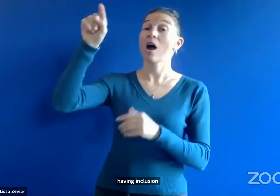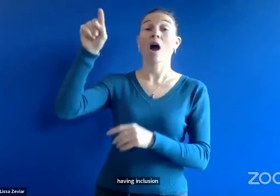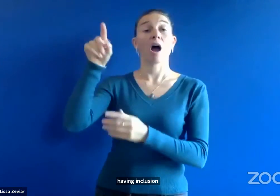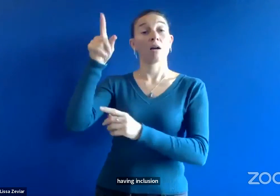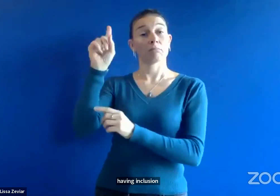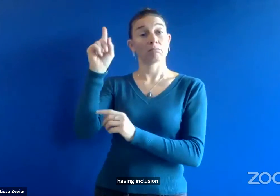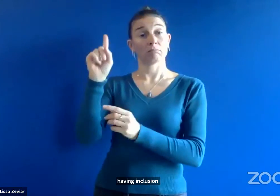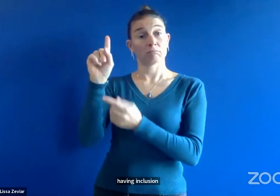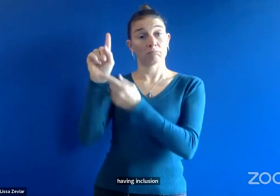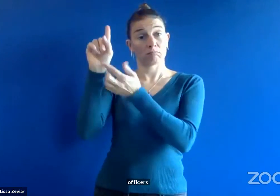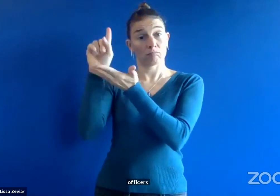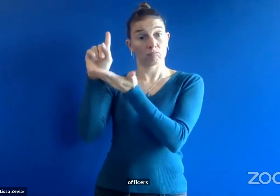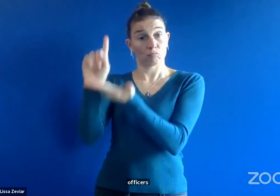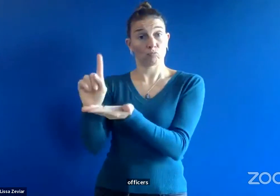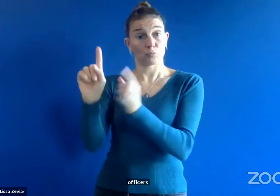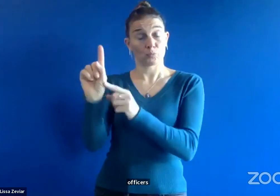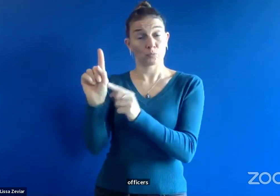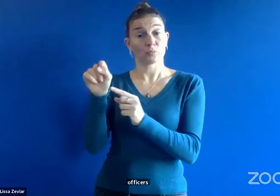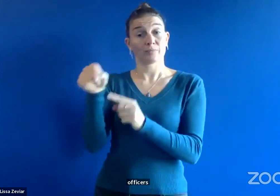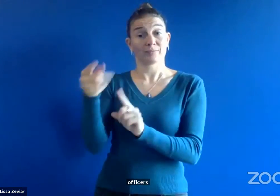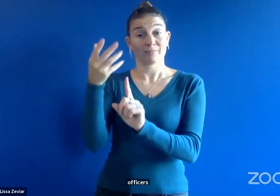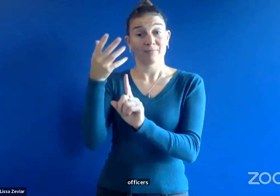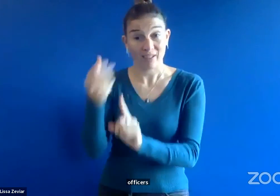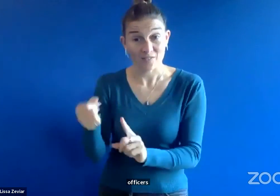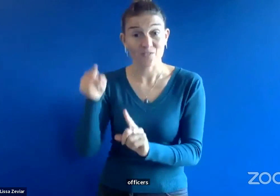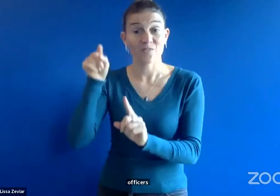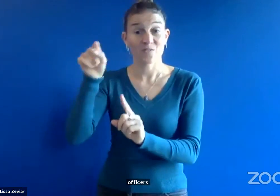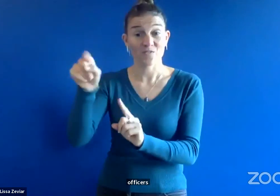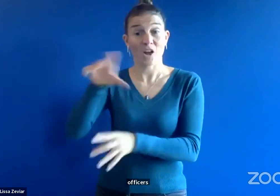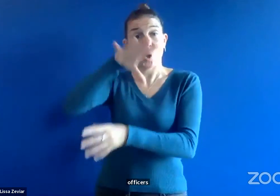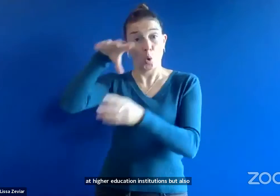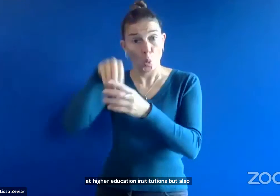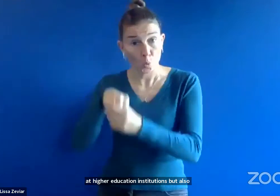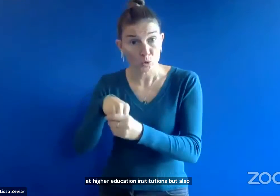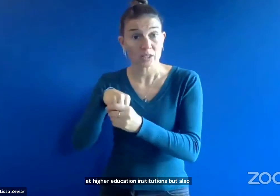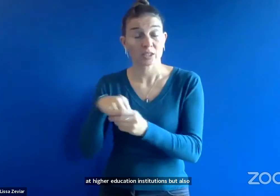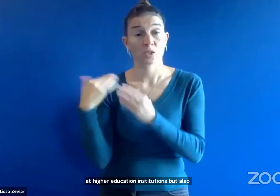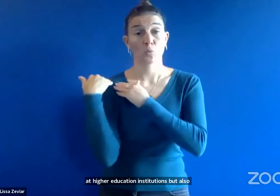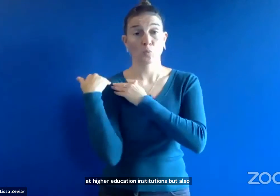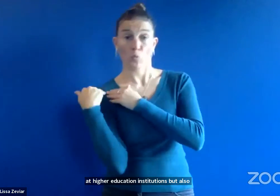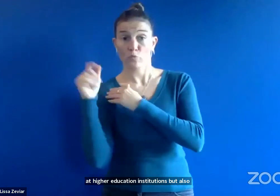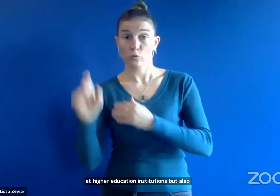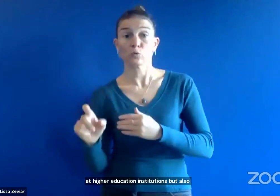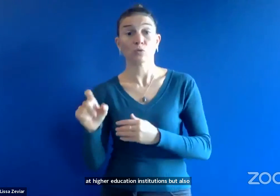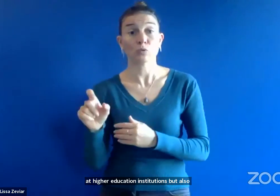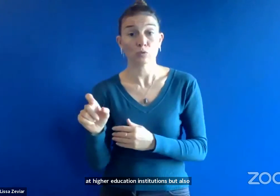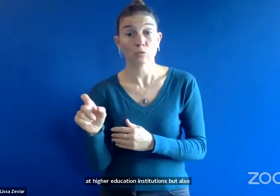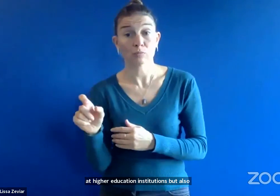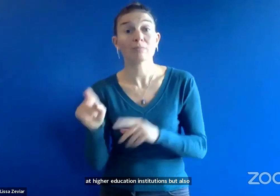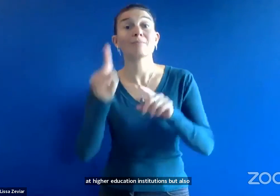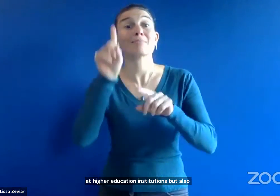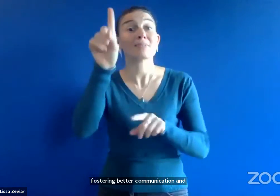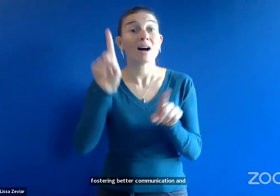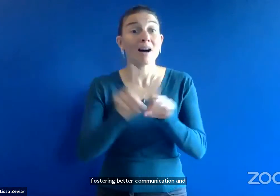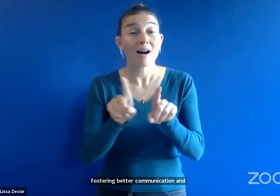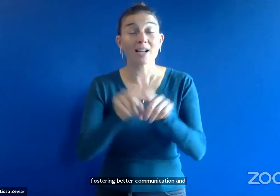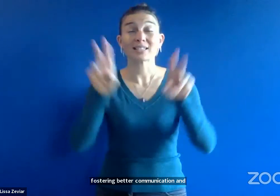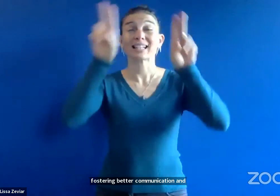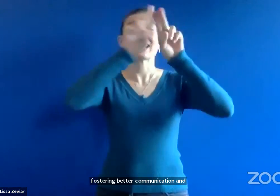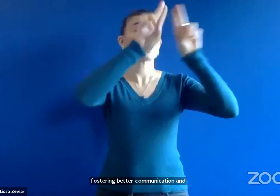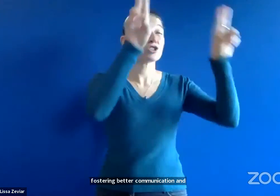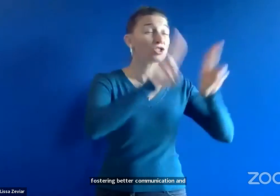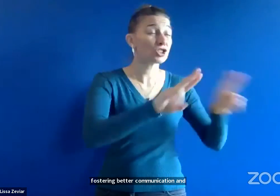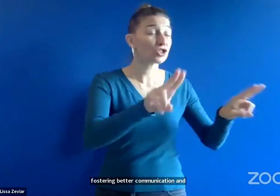also fostering a better communication and cooperation between international offices and disability